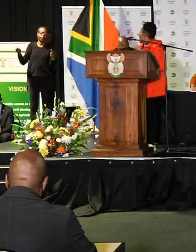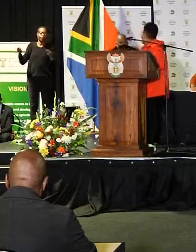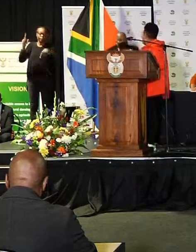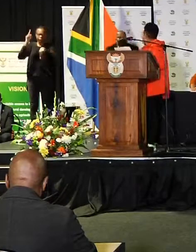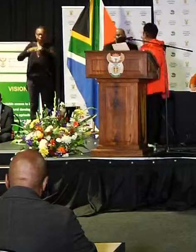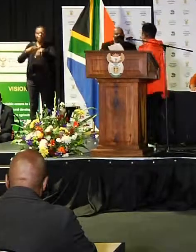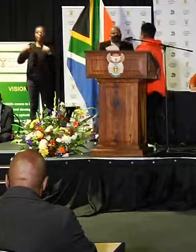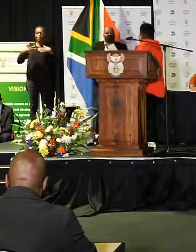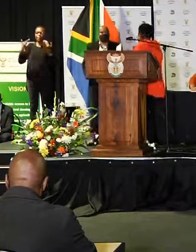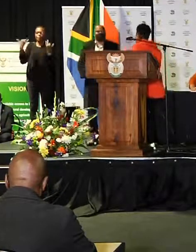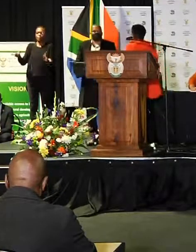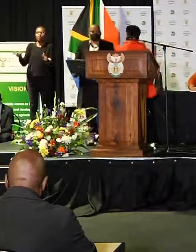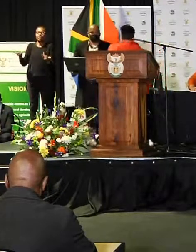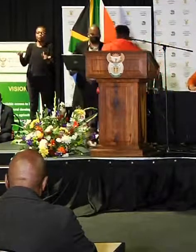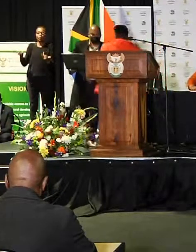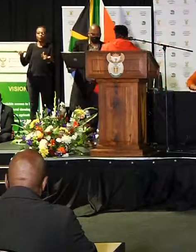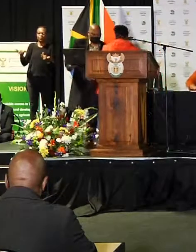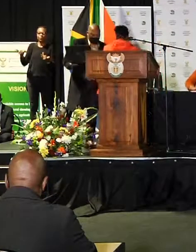now.